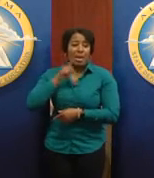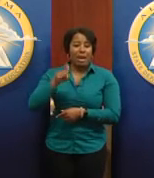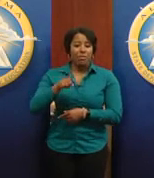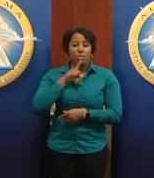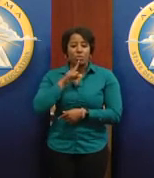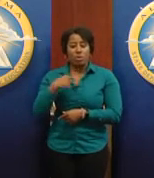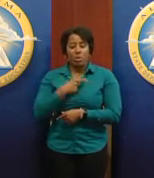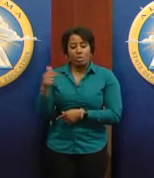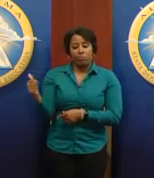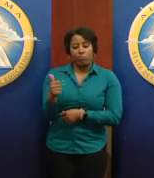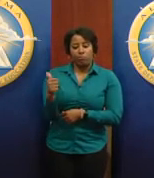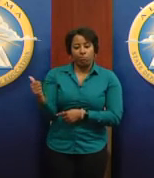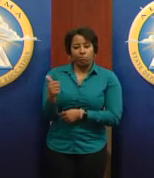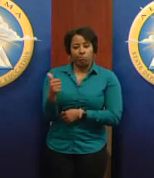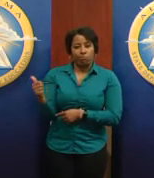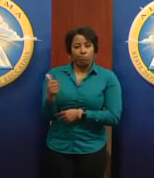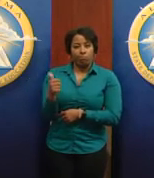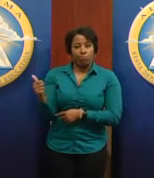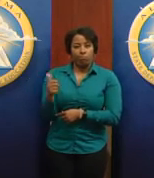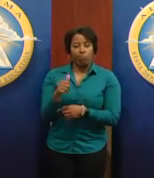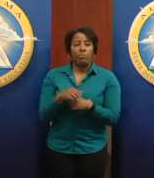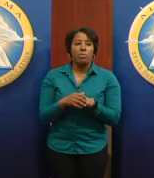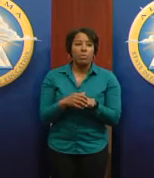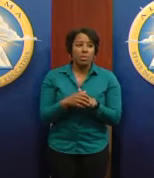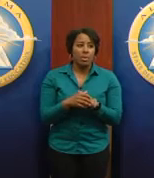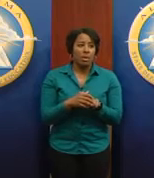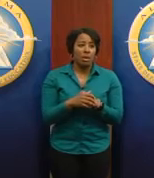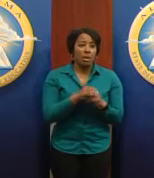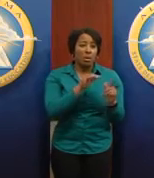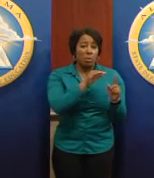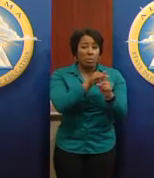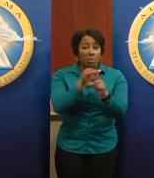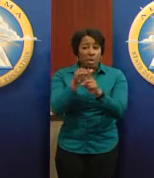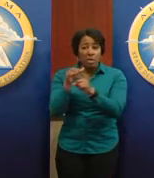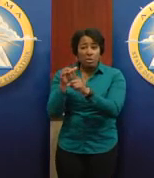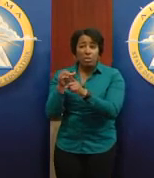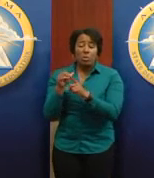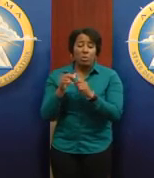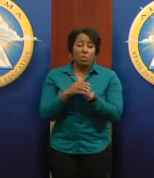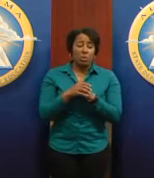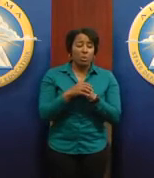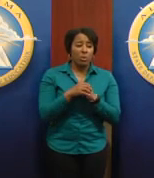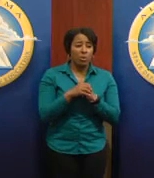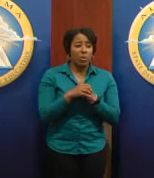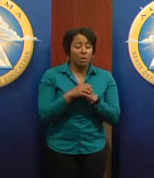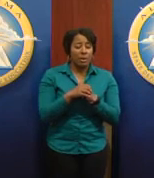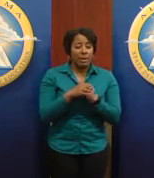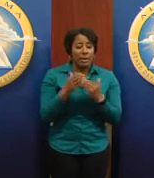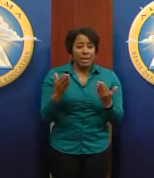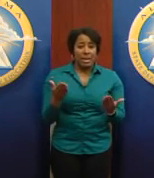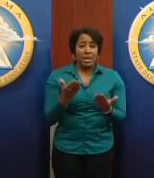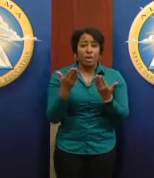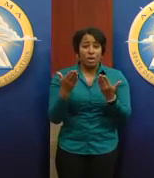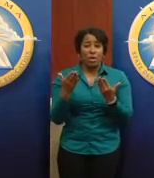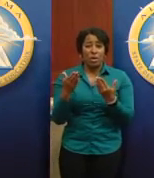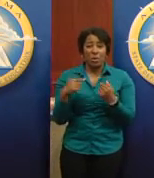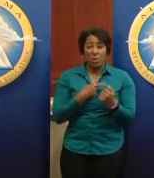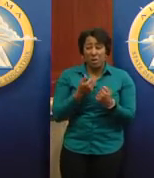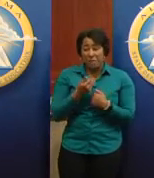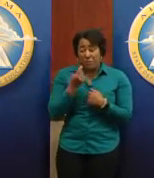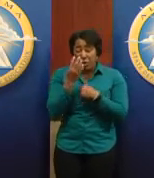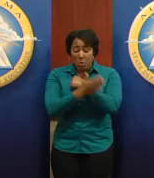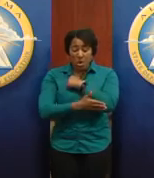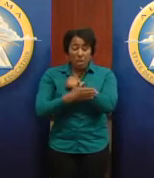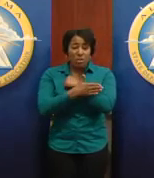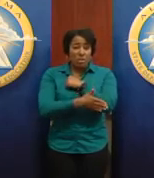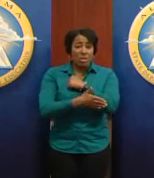forth to school. I would remind you, we're one of the few countries in the world that transports students to school at